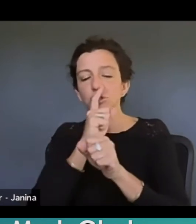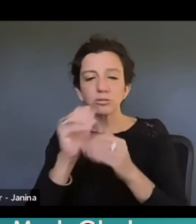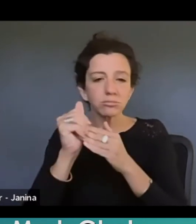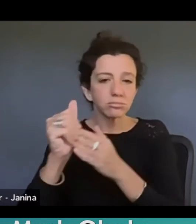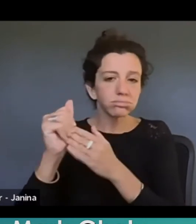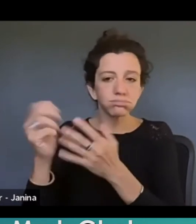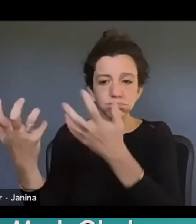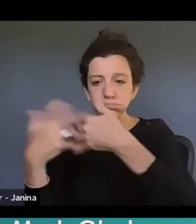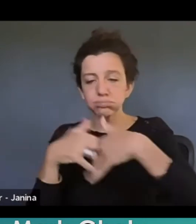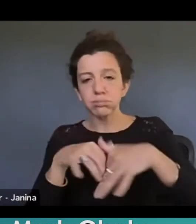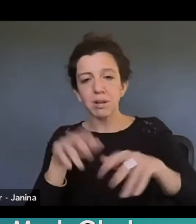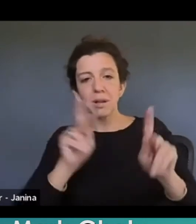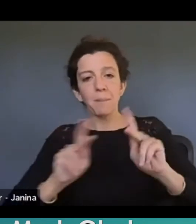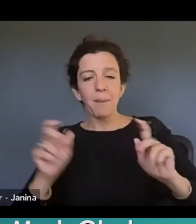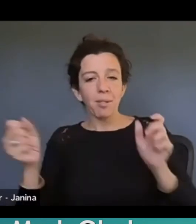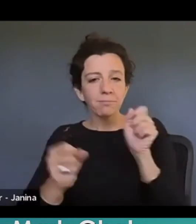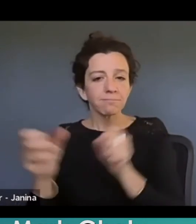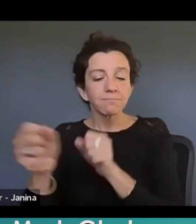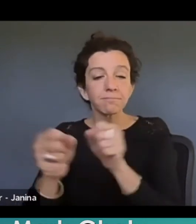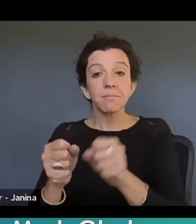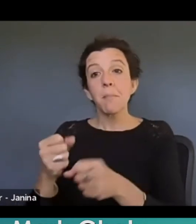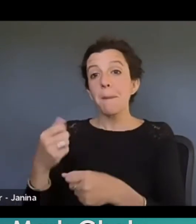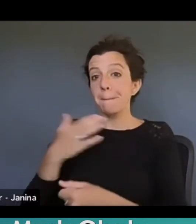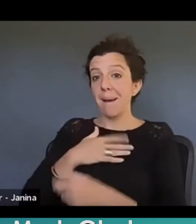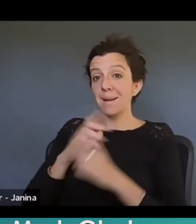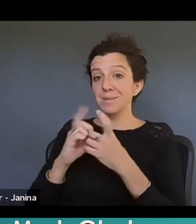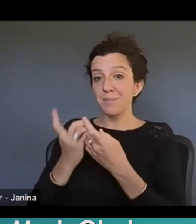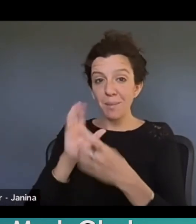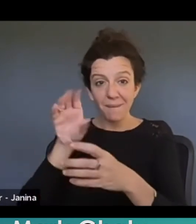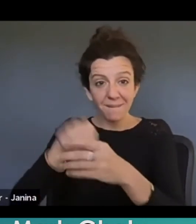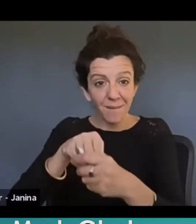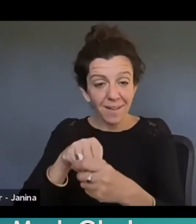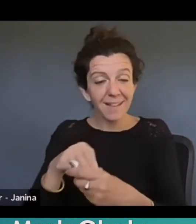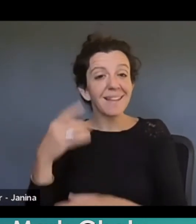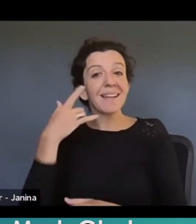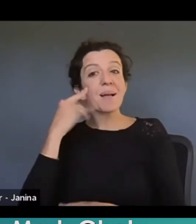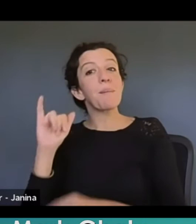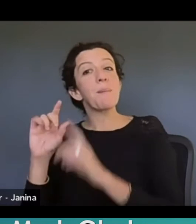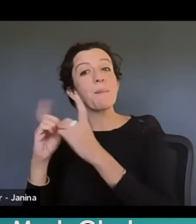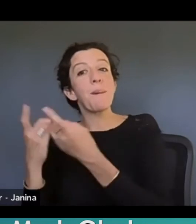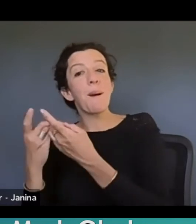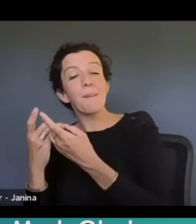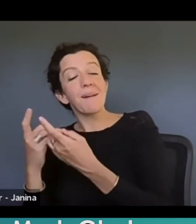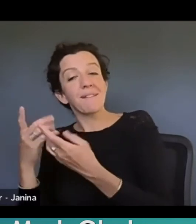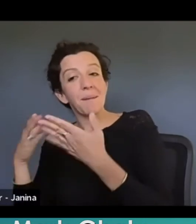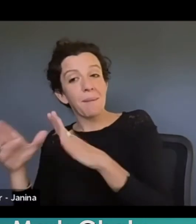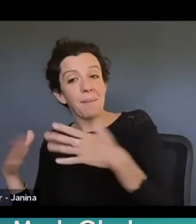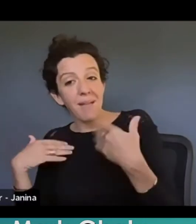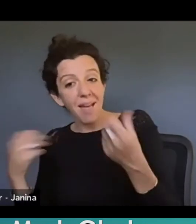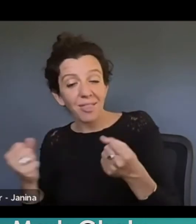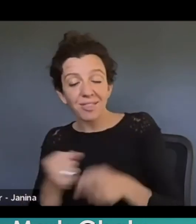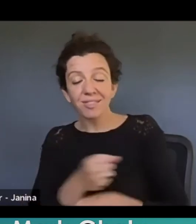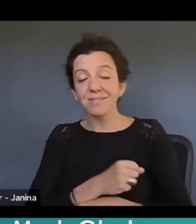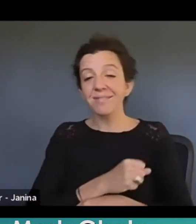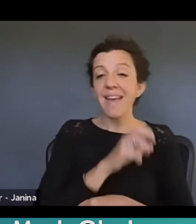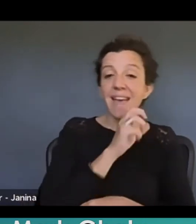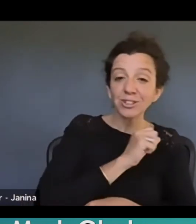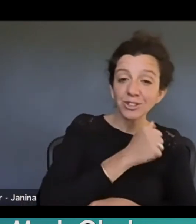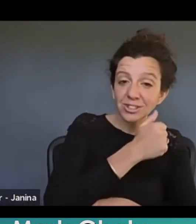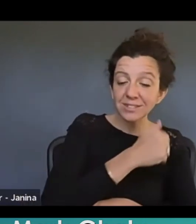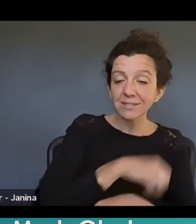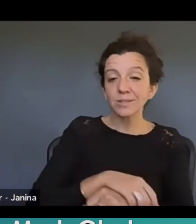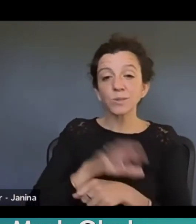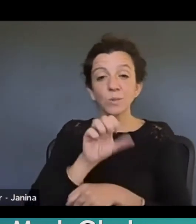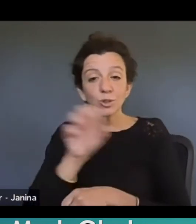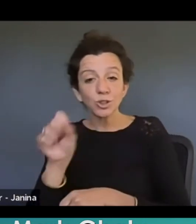agency, multiple departments, California Department of Public Health, California Department on Aging, California Department on Social Services, to talk